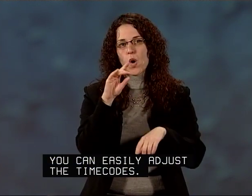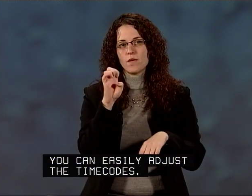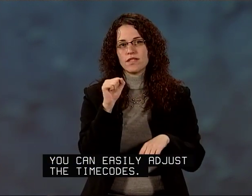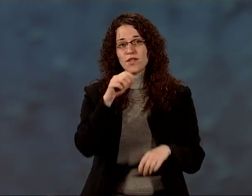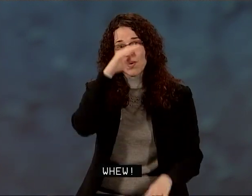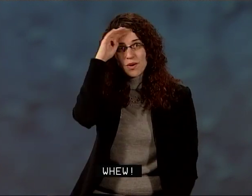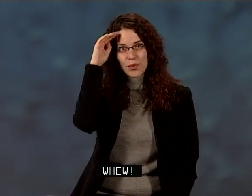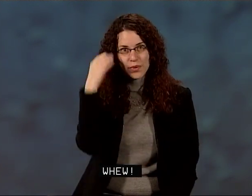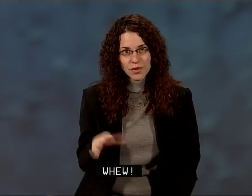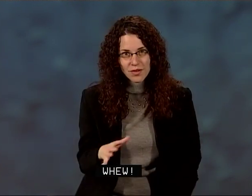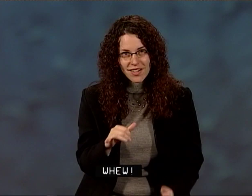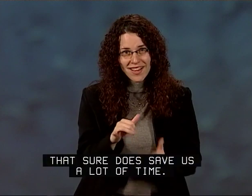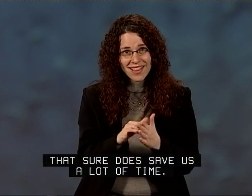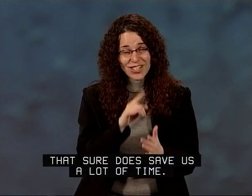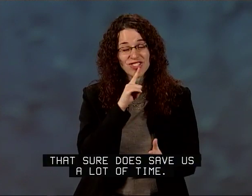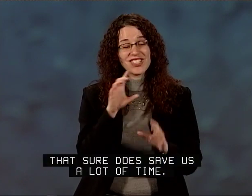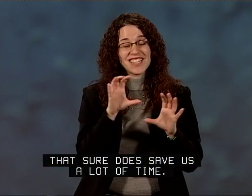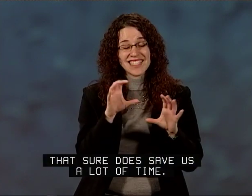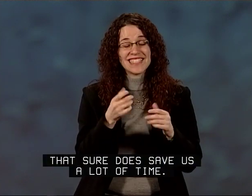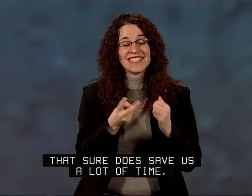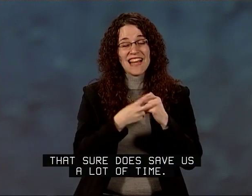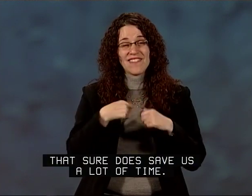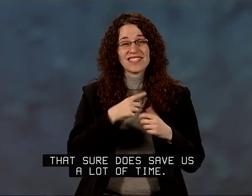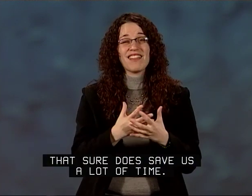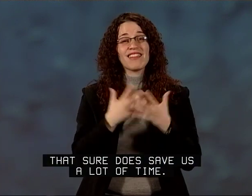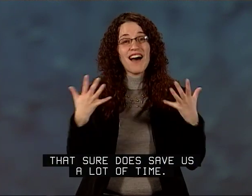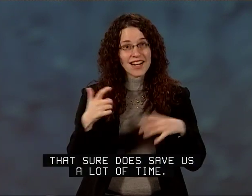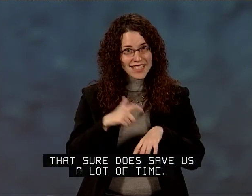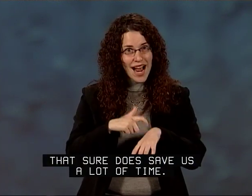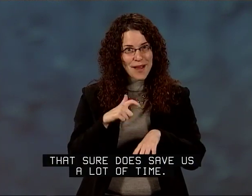codes. Phew, that sure does save us a lot of time.